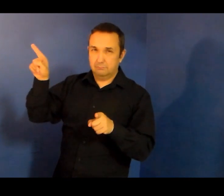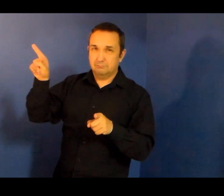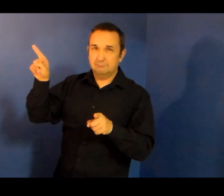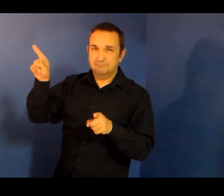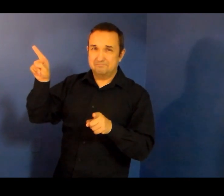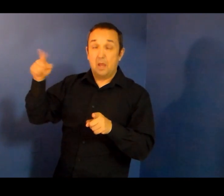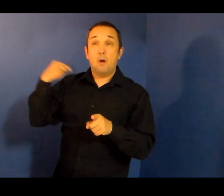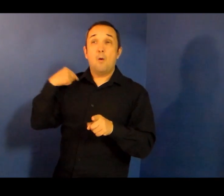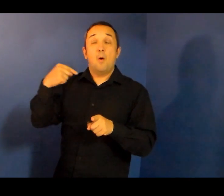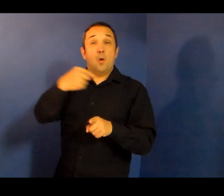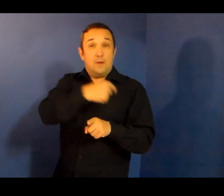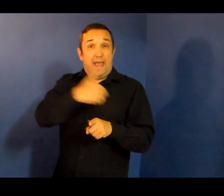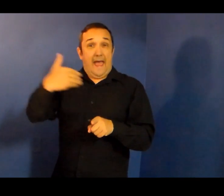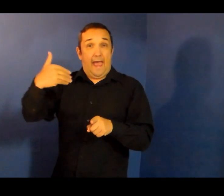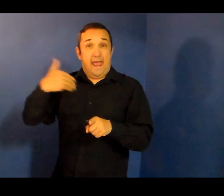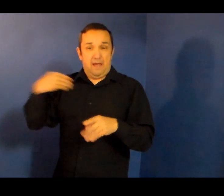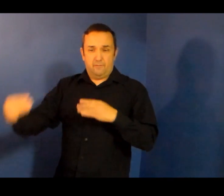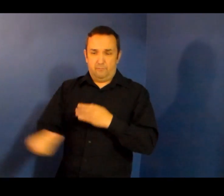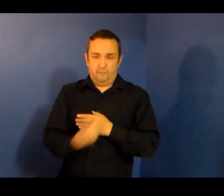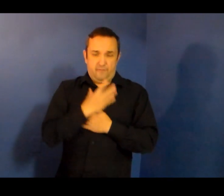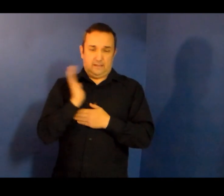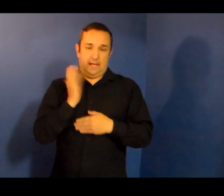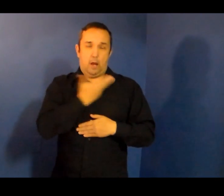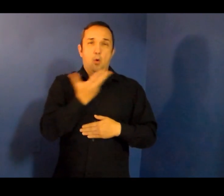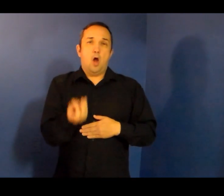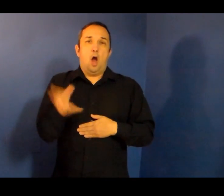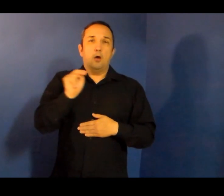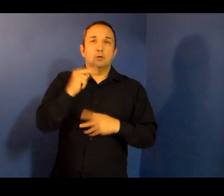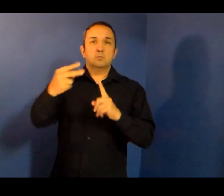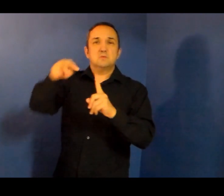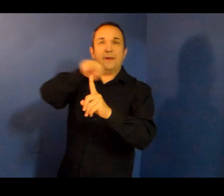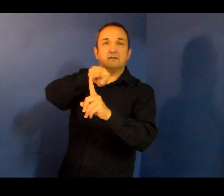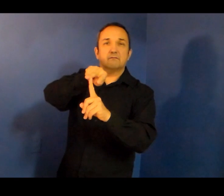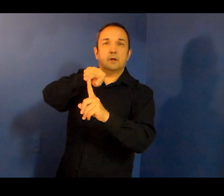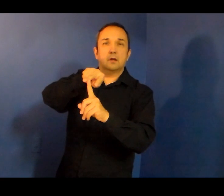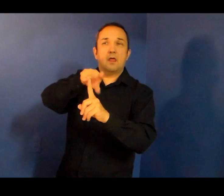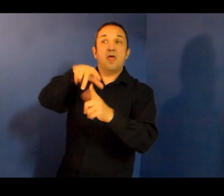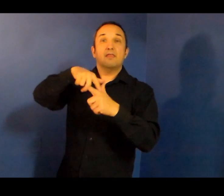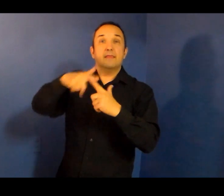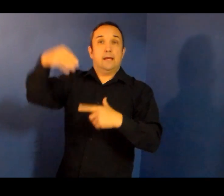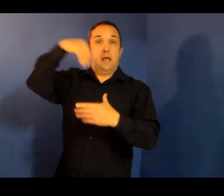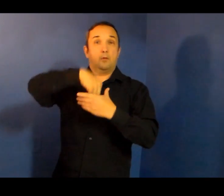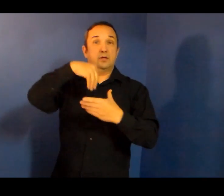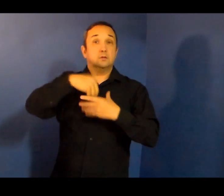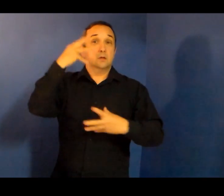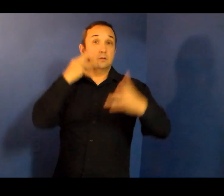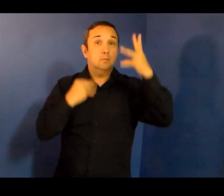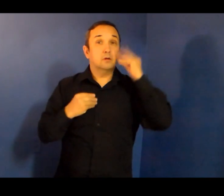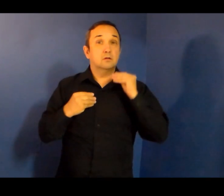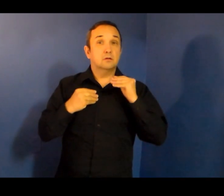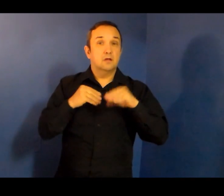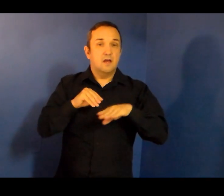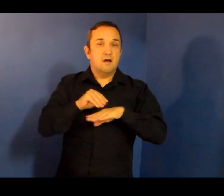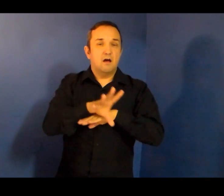have the power to affect our own perspective and therefore our internal experience of external